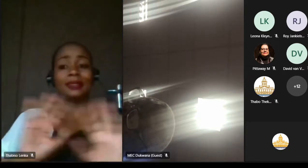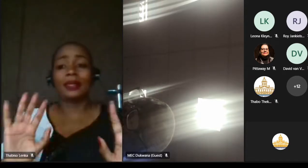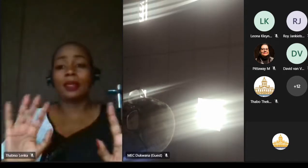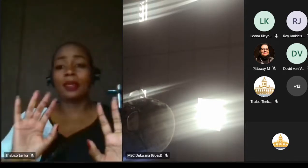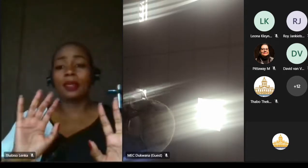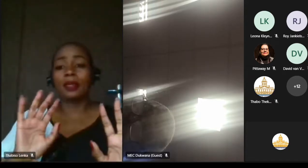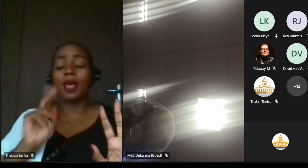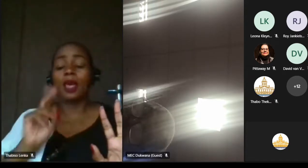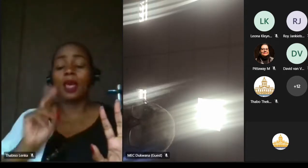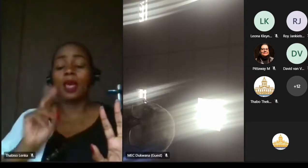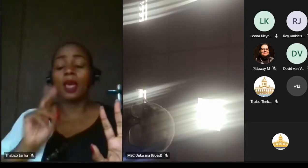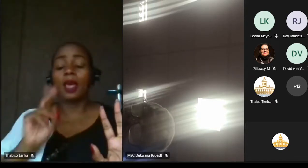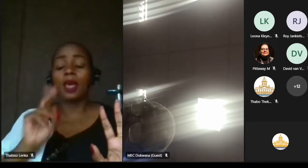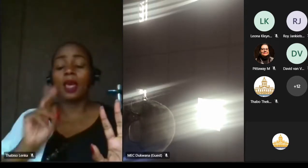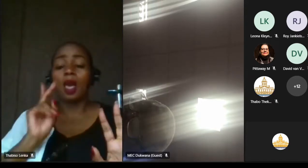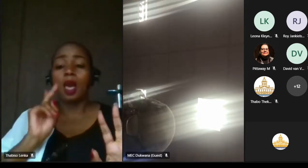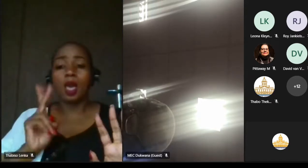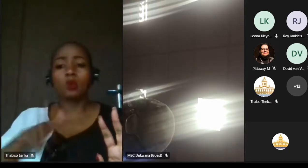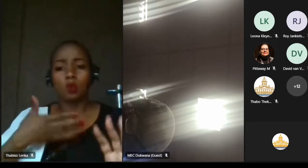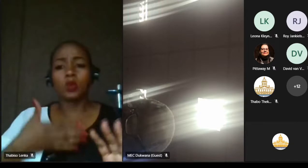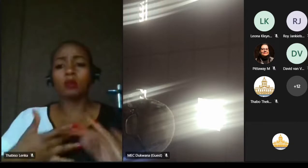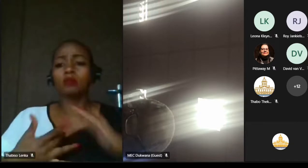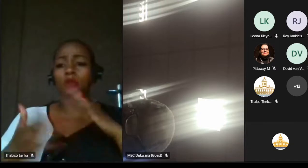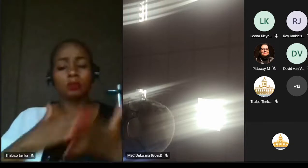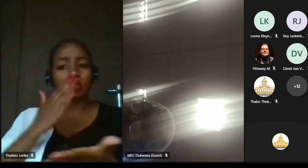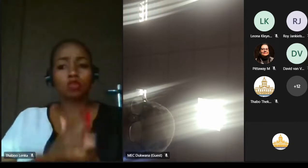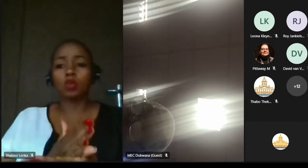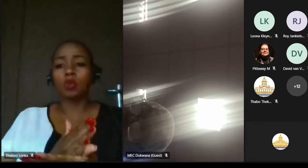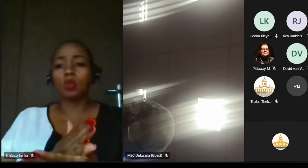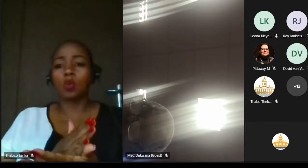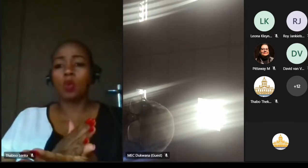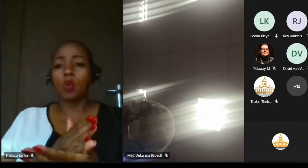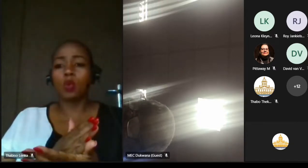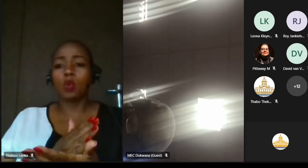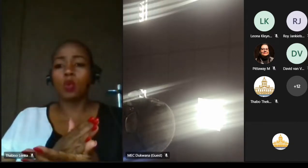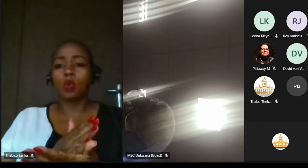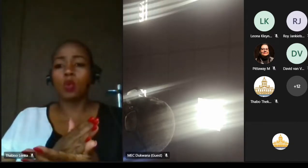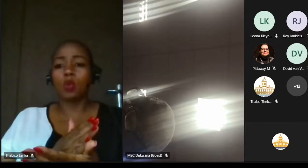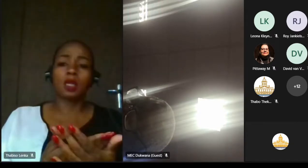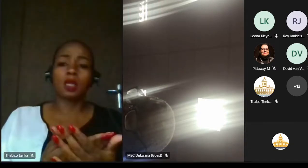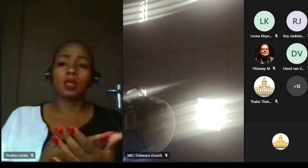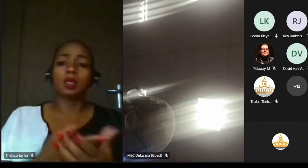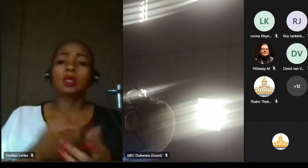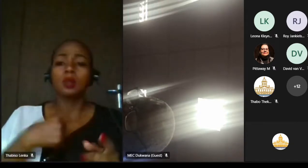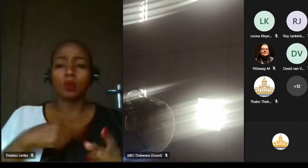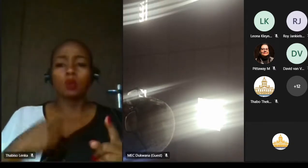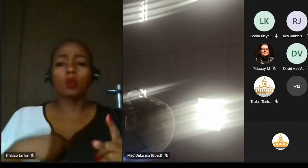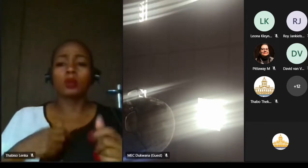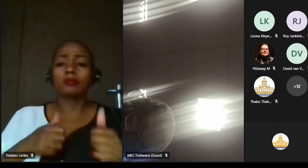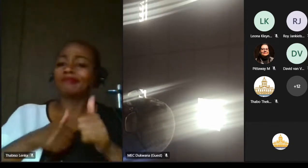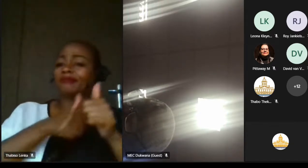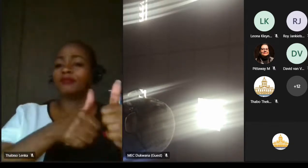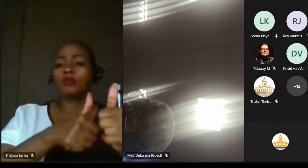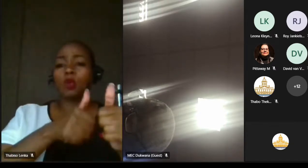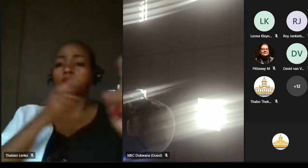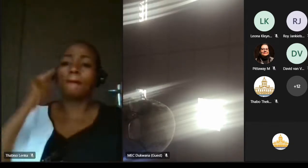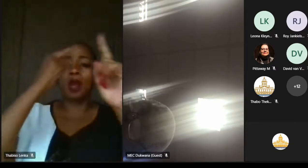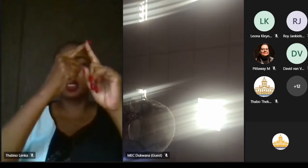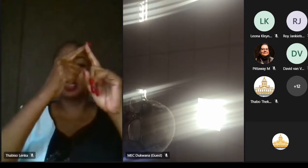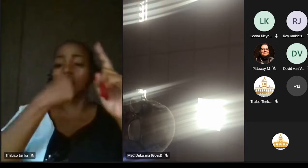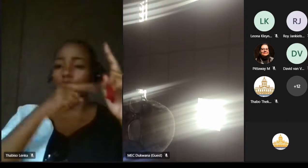to indicate that we're more determined than ever to do and to be better. We will honor the mandate we have received and